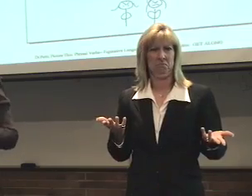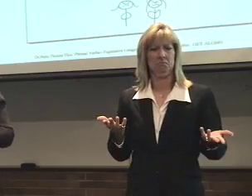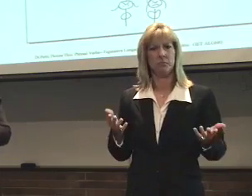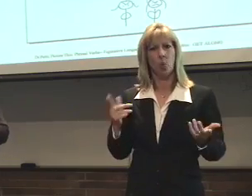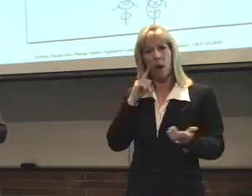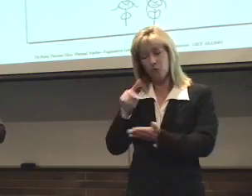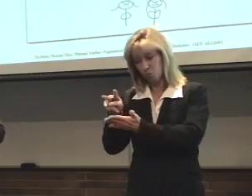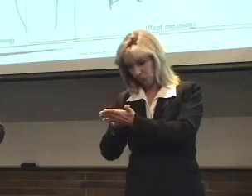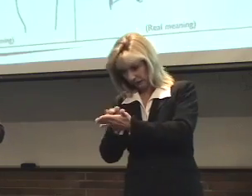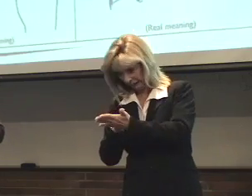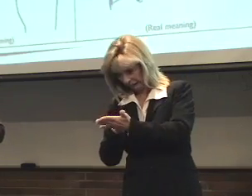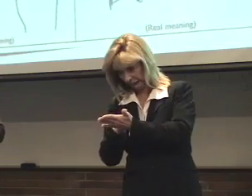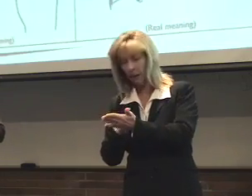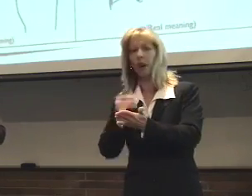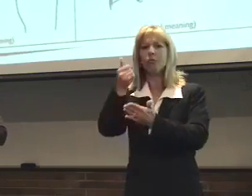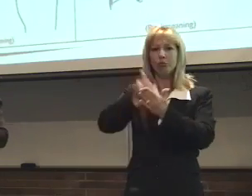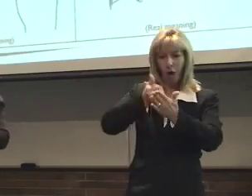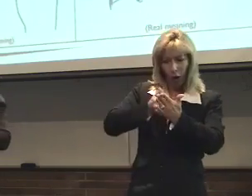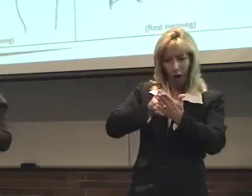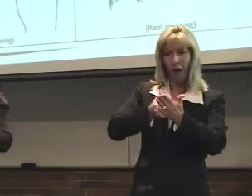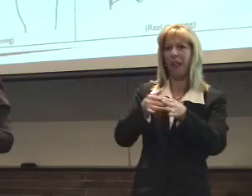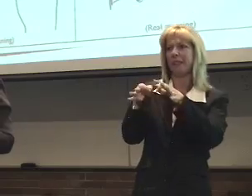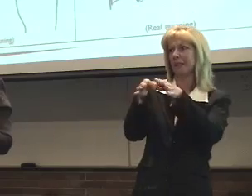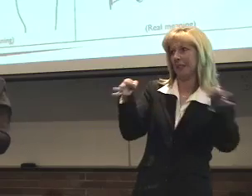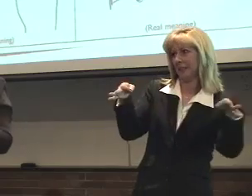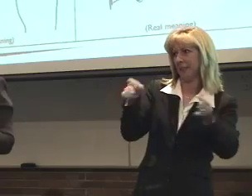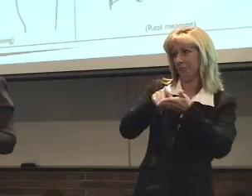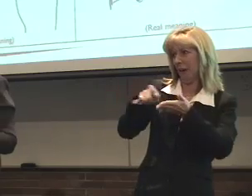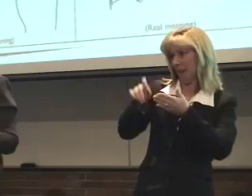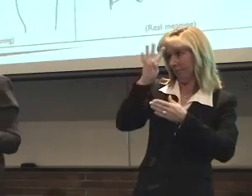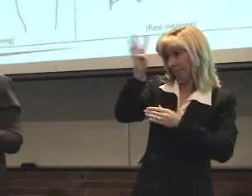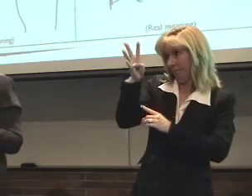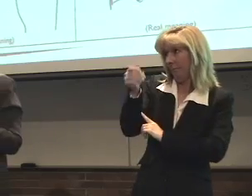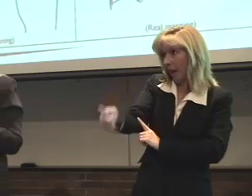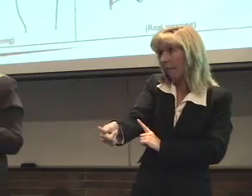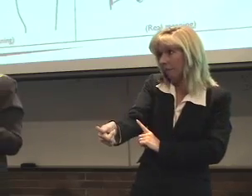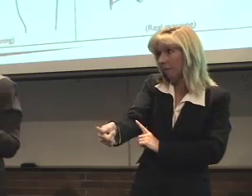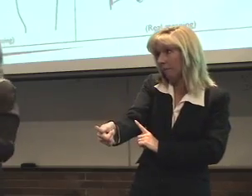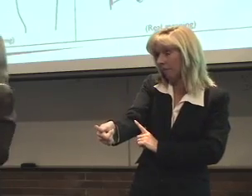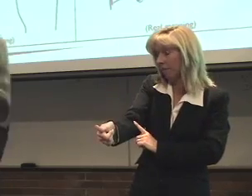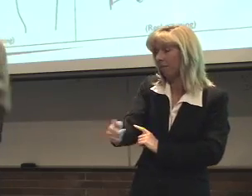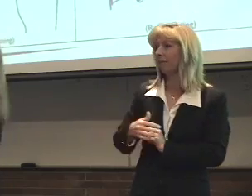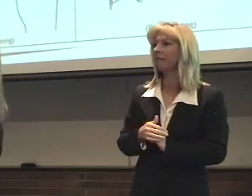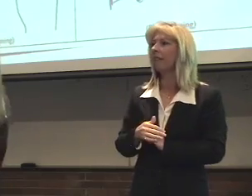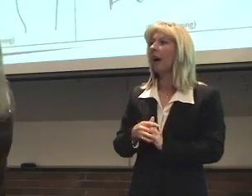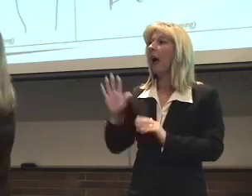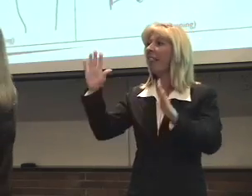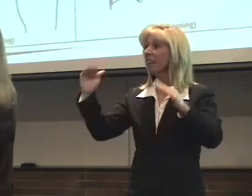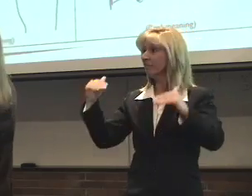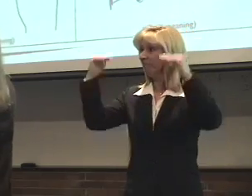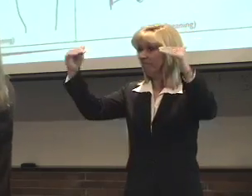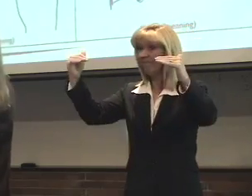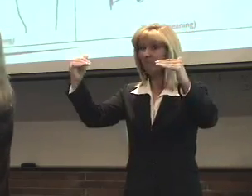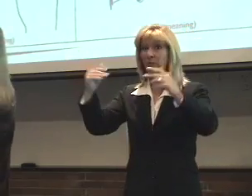it. Then the book that's a little bit harder than that, they get this little